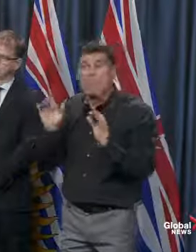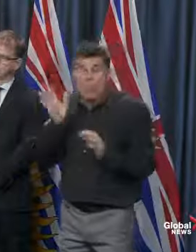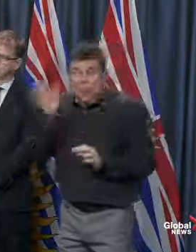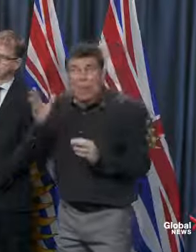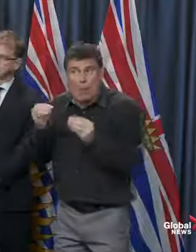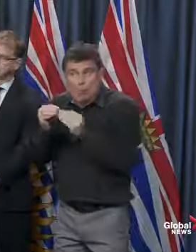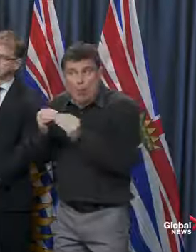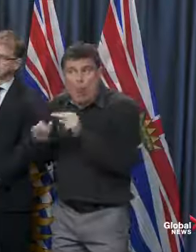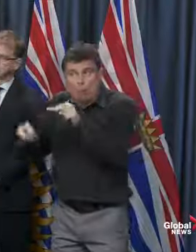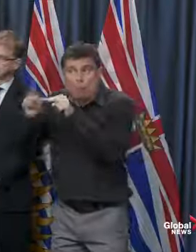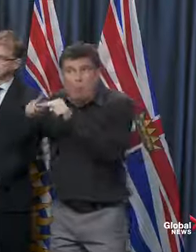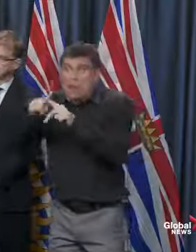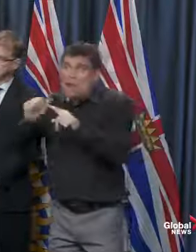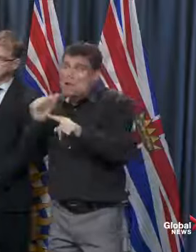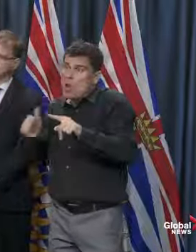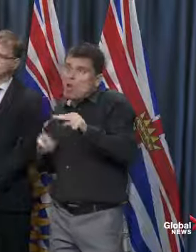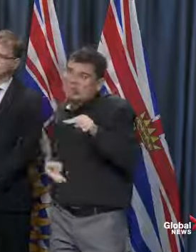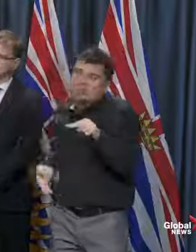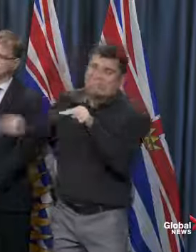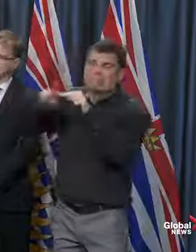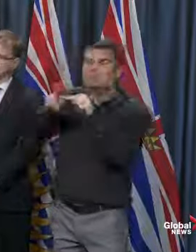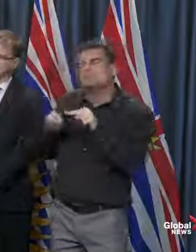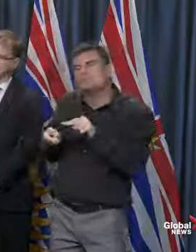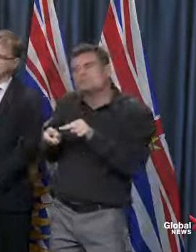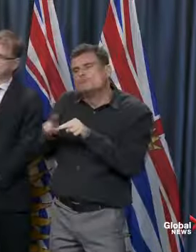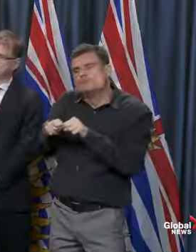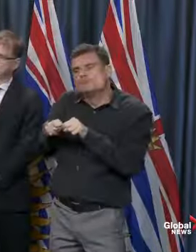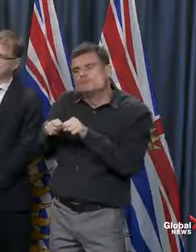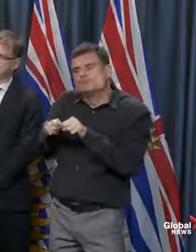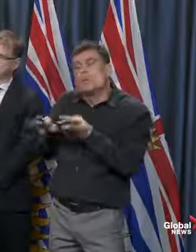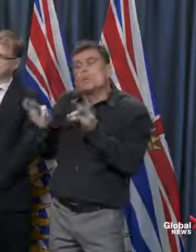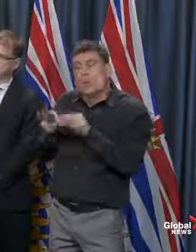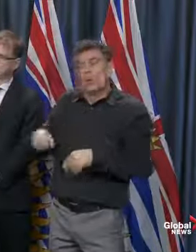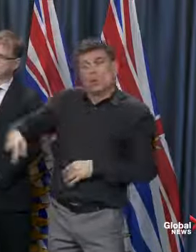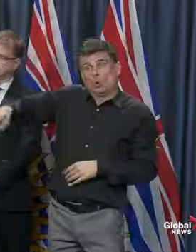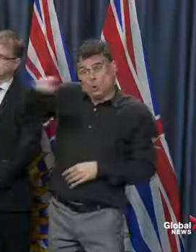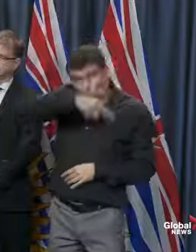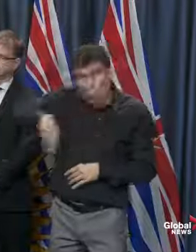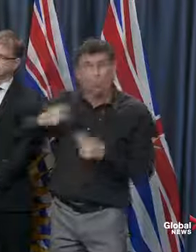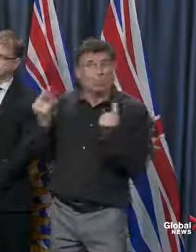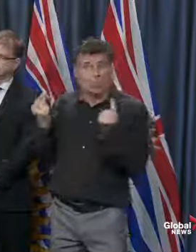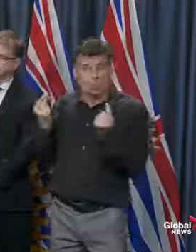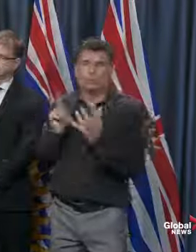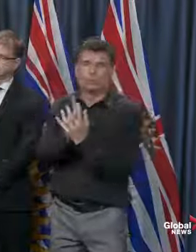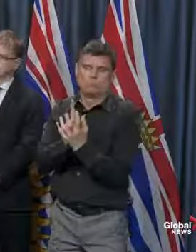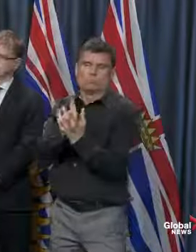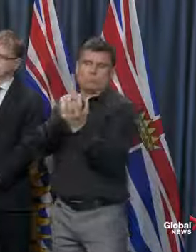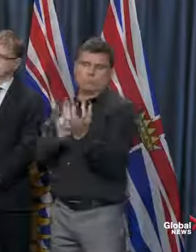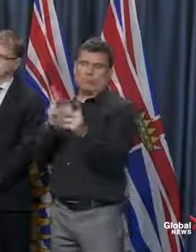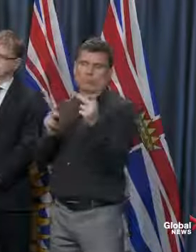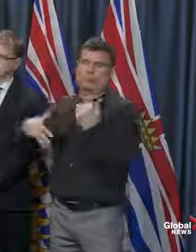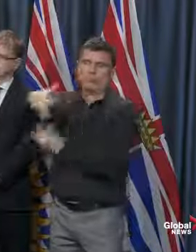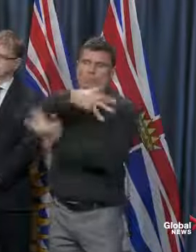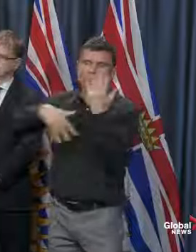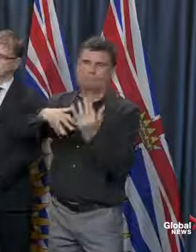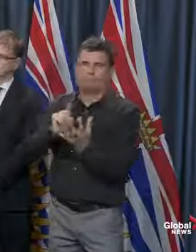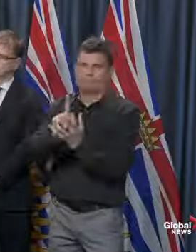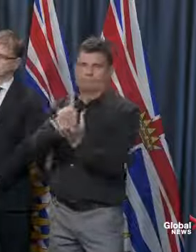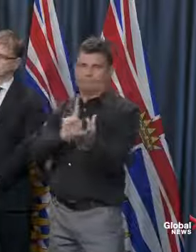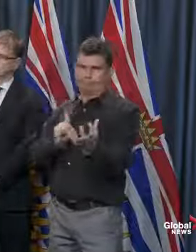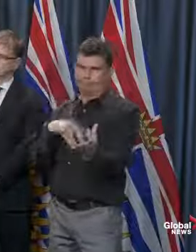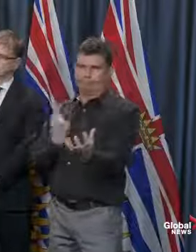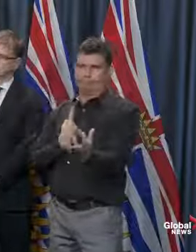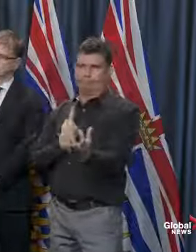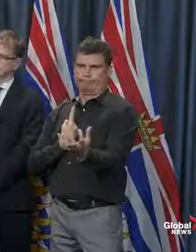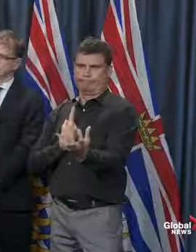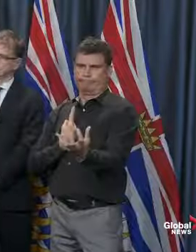around social isolation, social distancing, making sure that we do everything we can in our families and in our communities